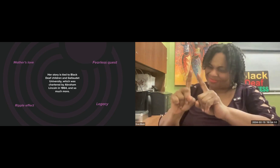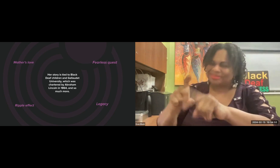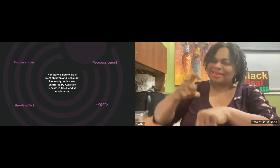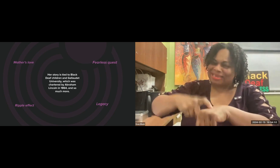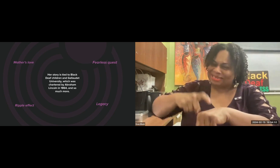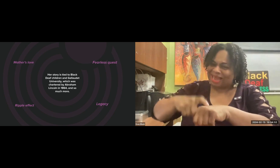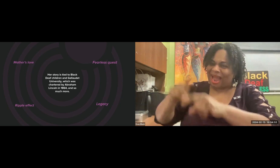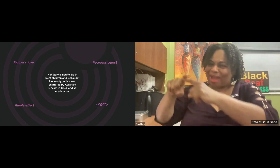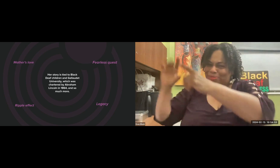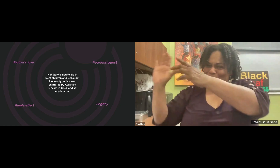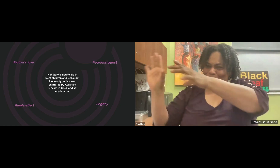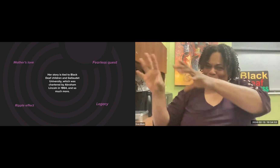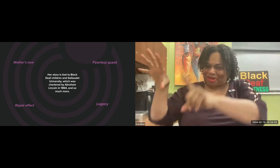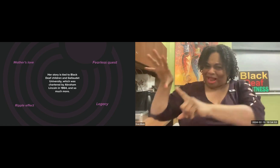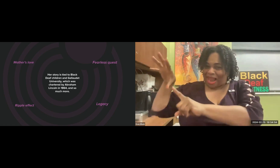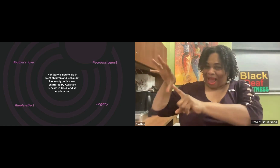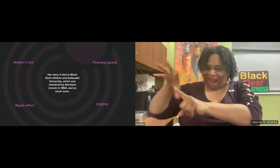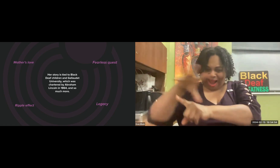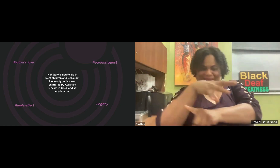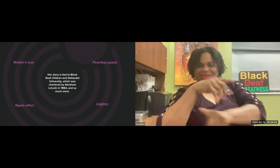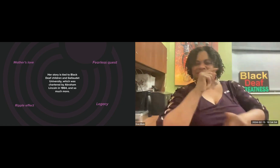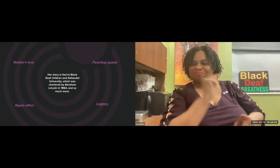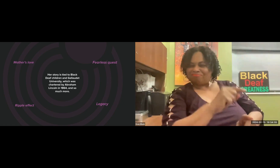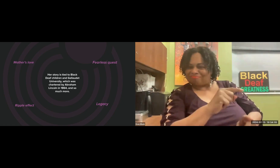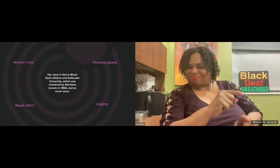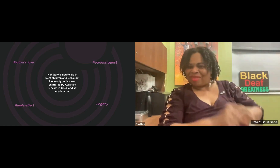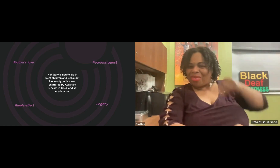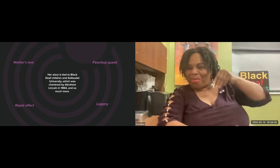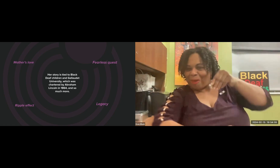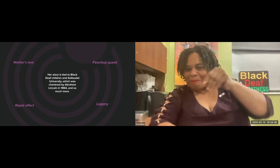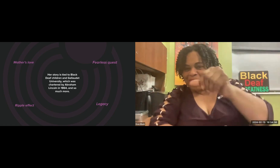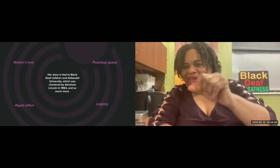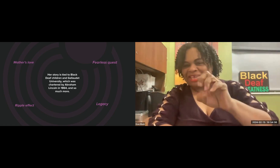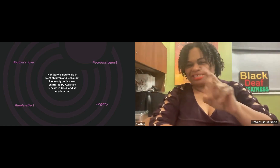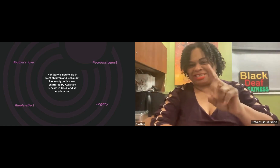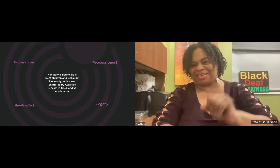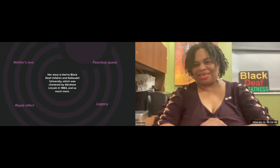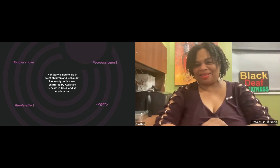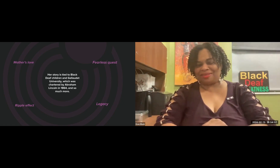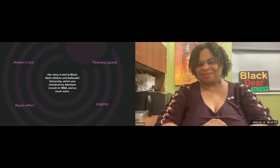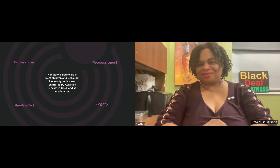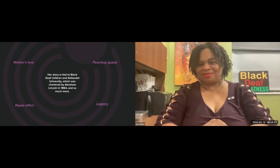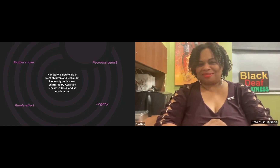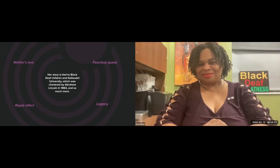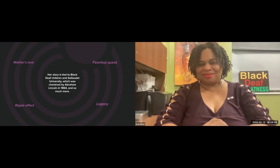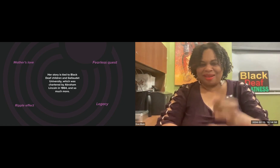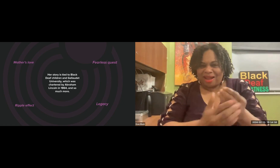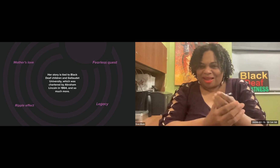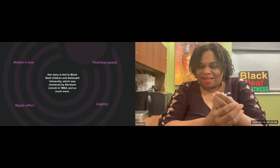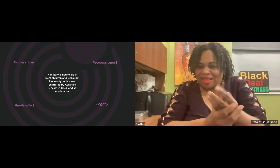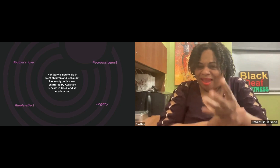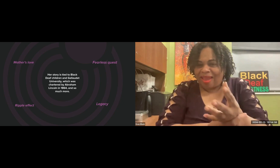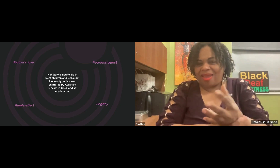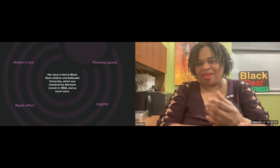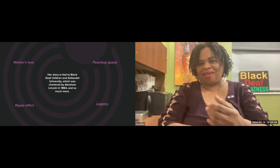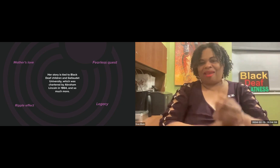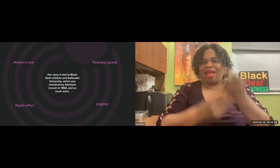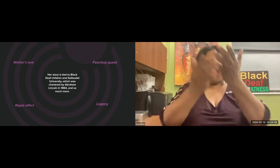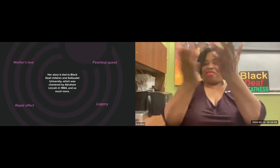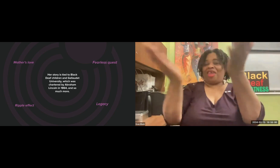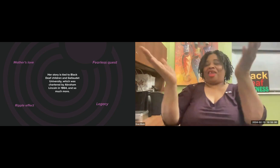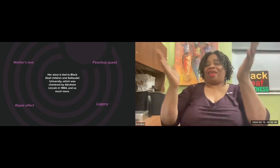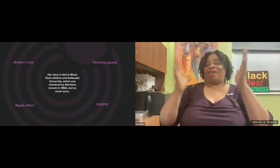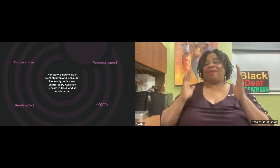love needs to be recognized. Oftentimes, Brown versus Board of Education is something within